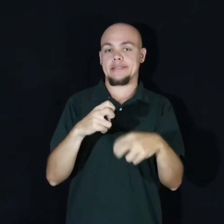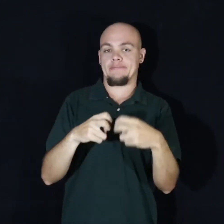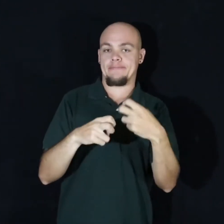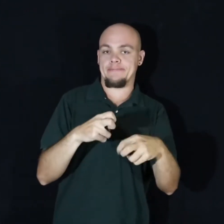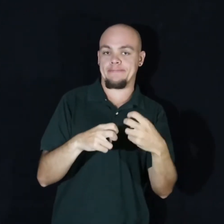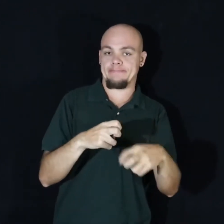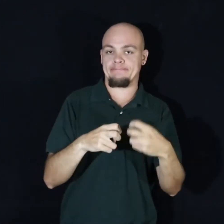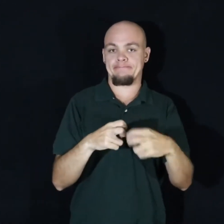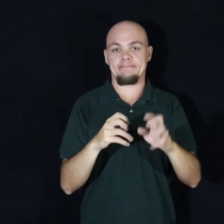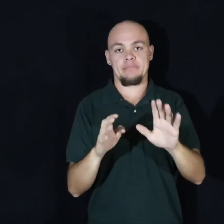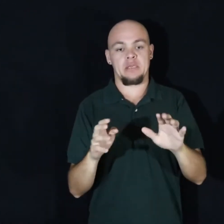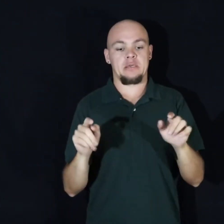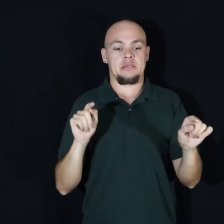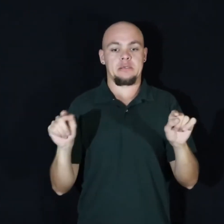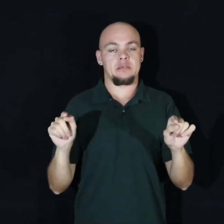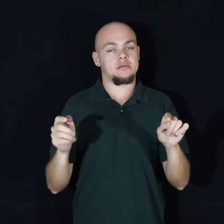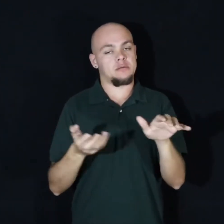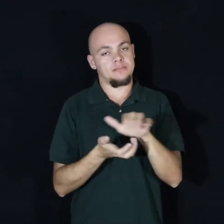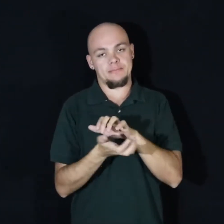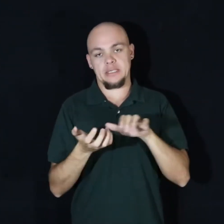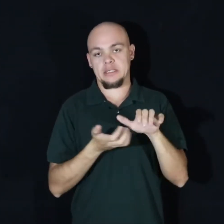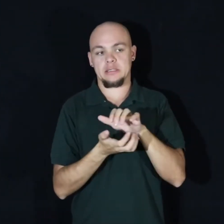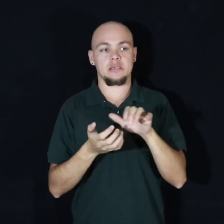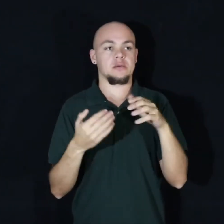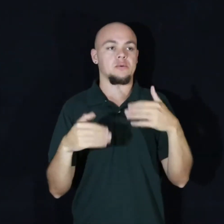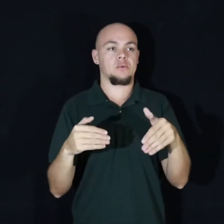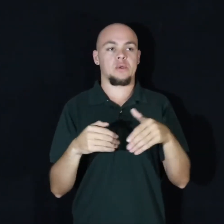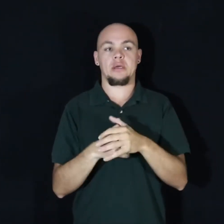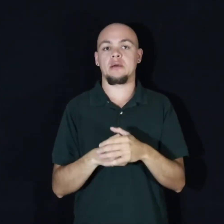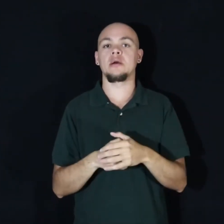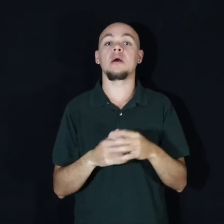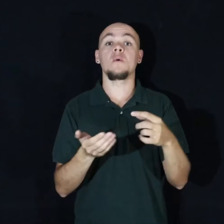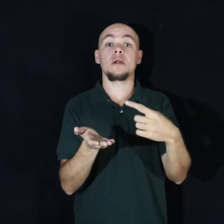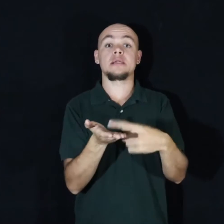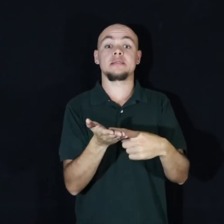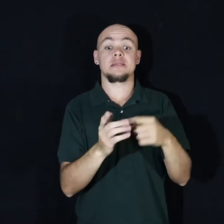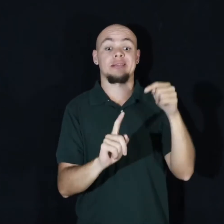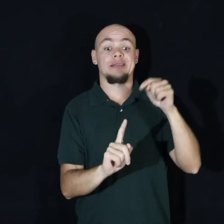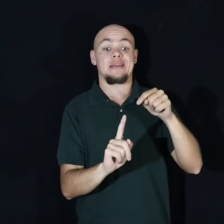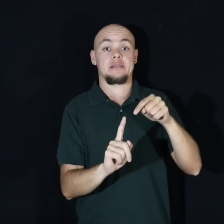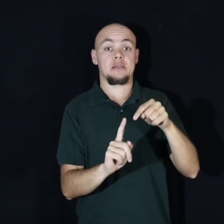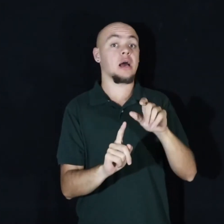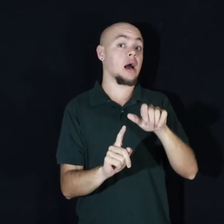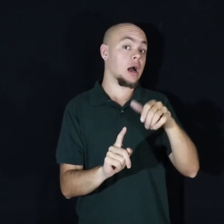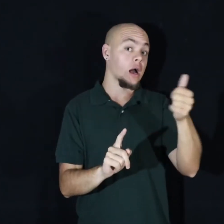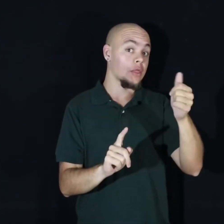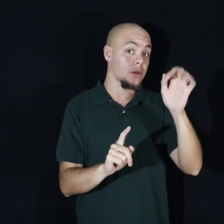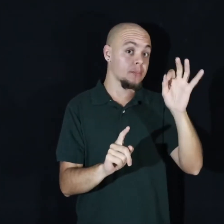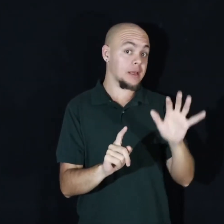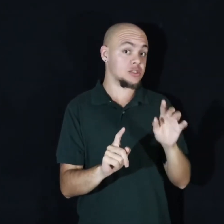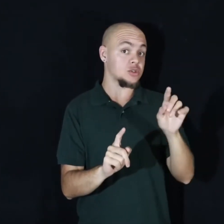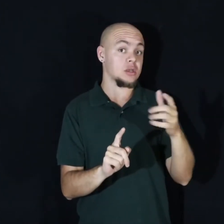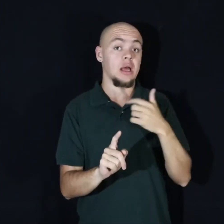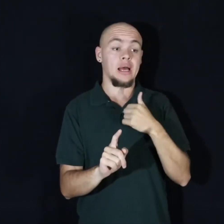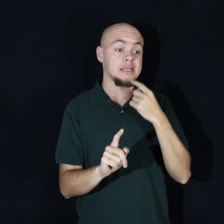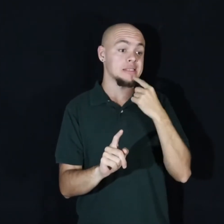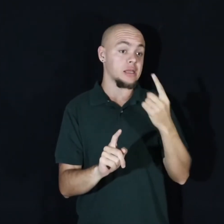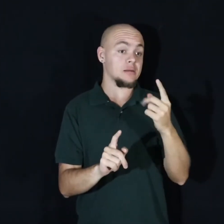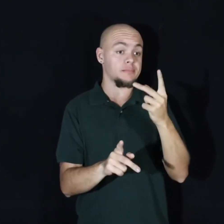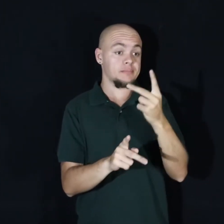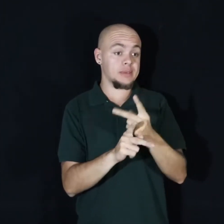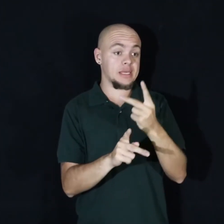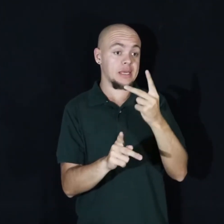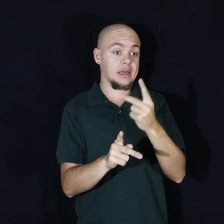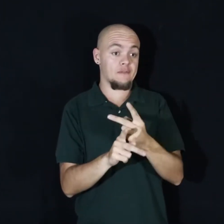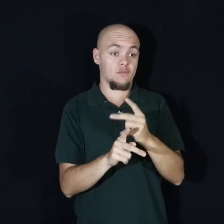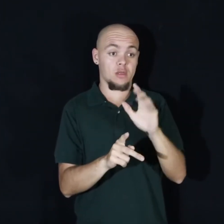and it's very difficult, and it becomes very tricky when you begin mixing churches and businesses. And oftentimes when I talk about this topic with other